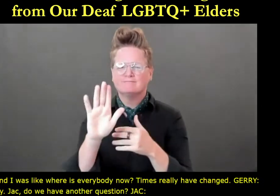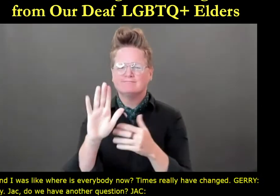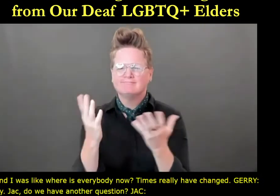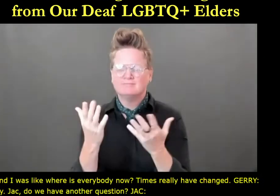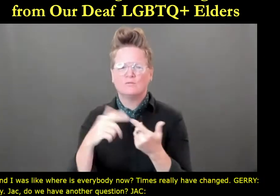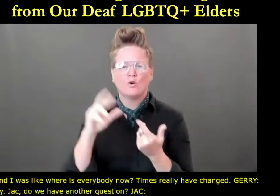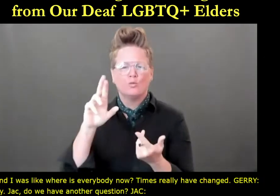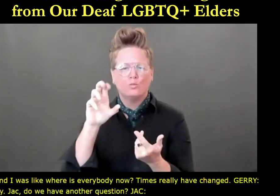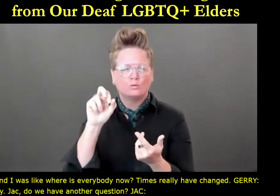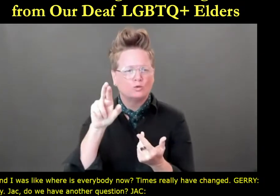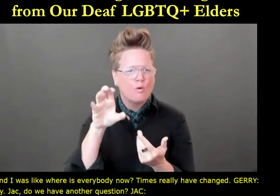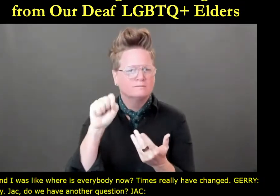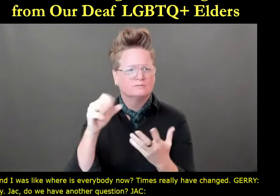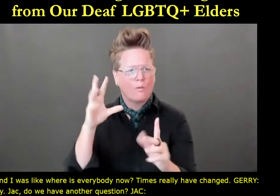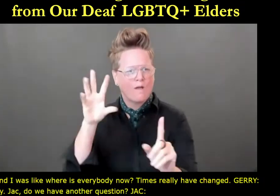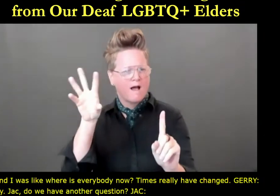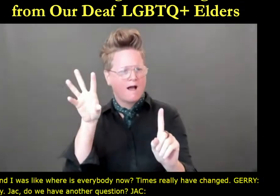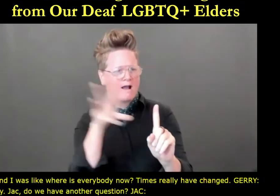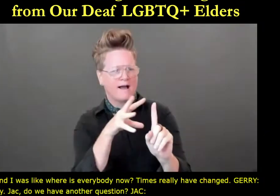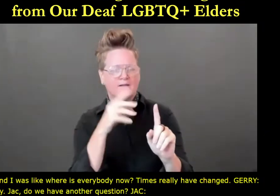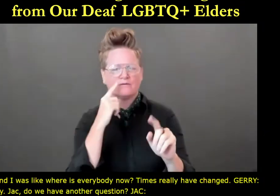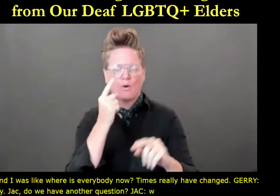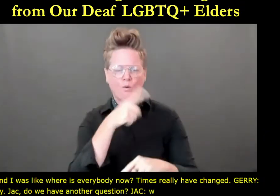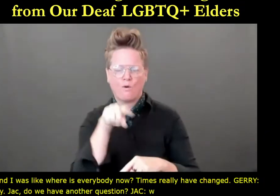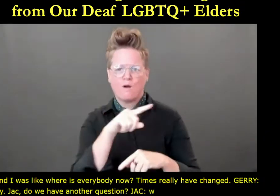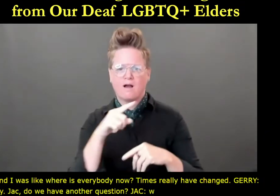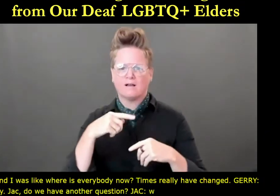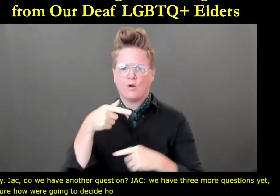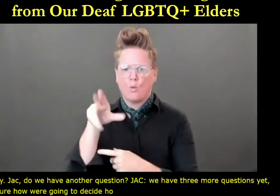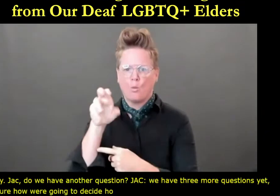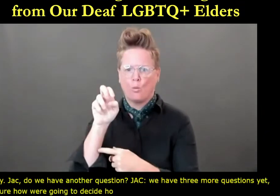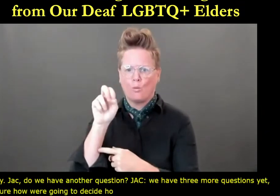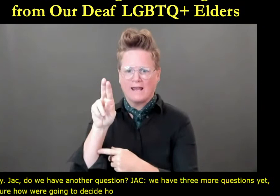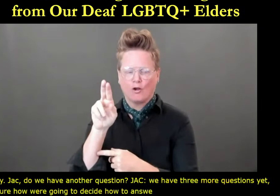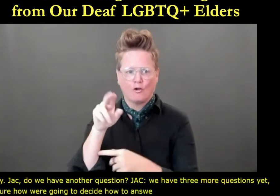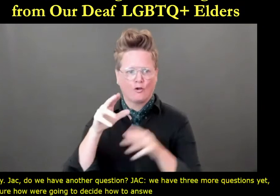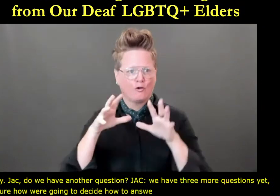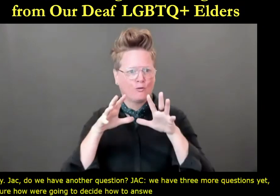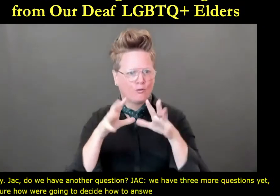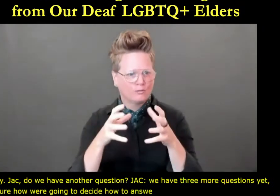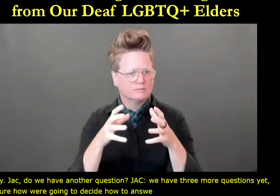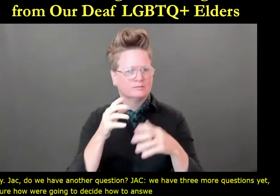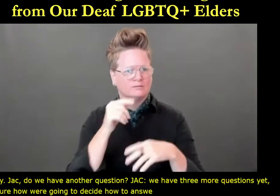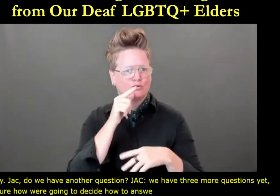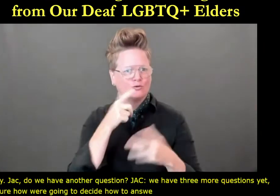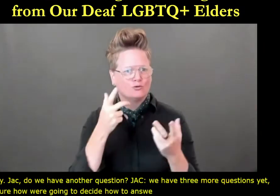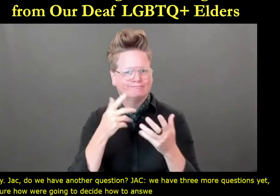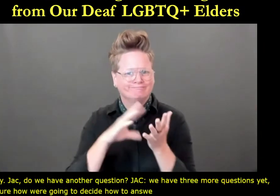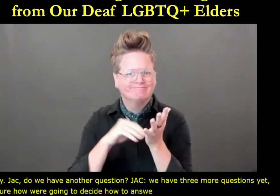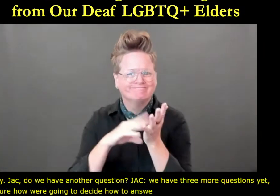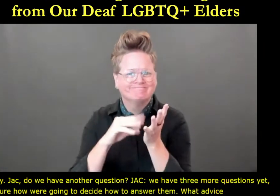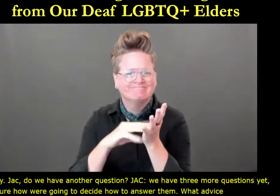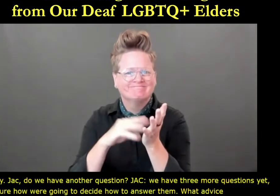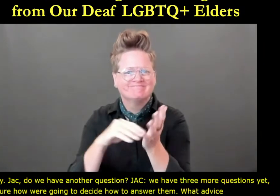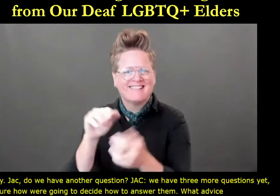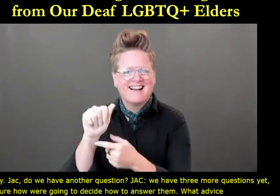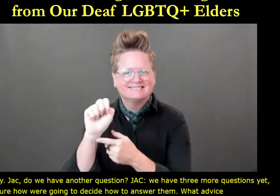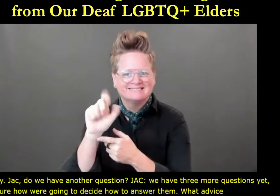them but what advice um and resources would you share uh and and highlight for queer